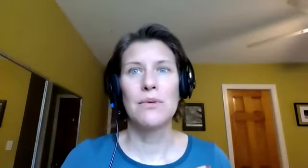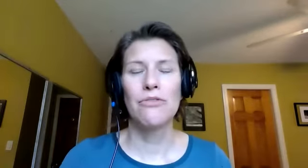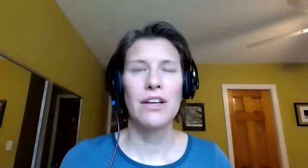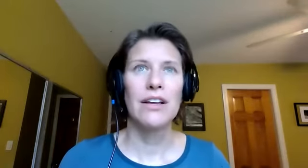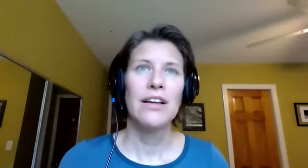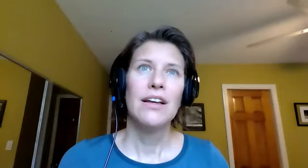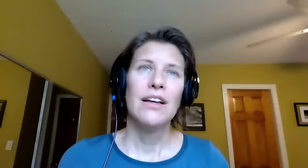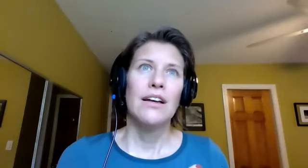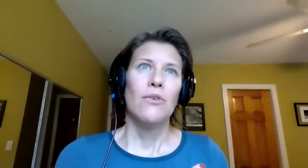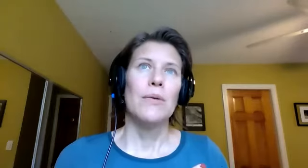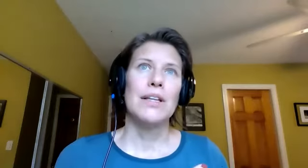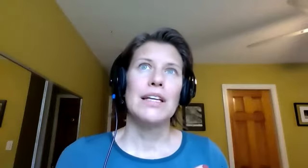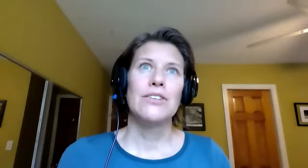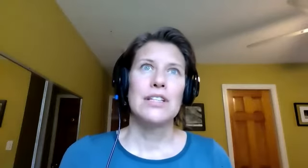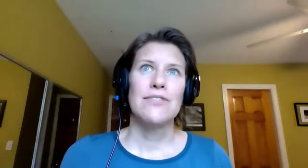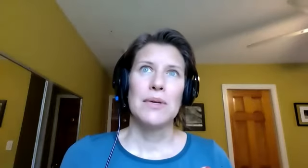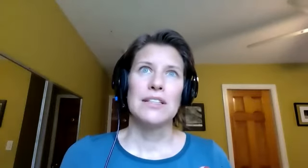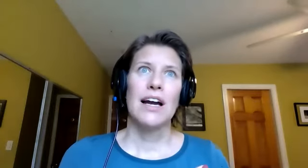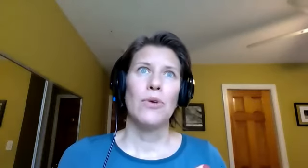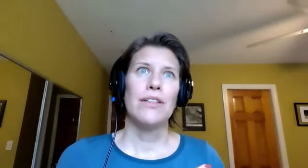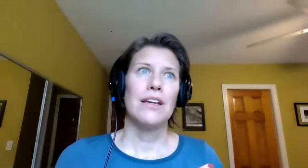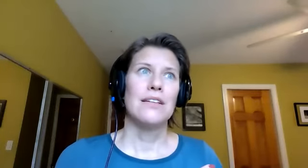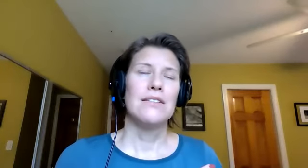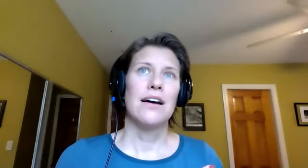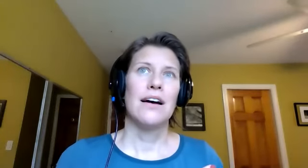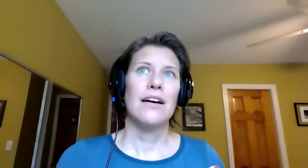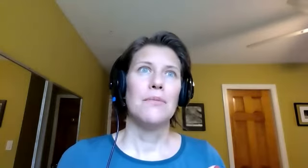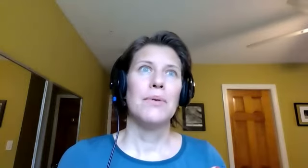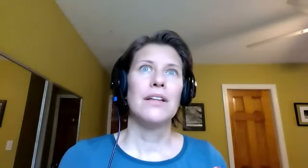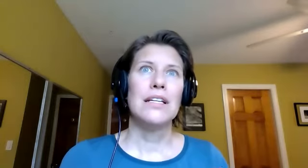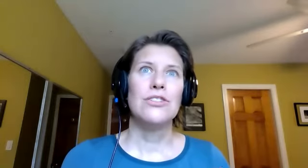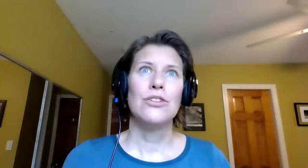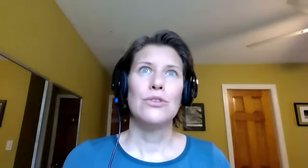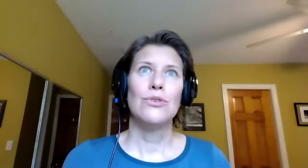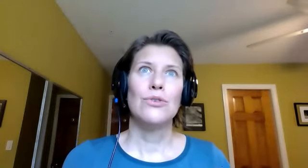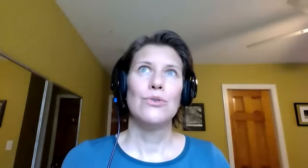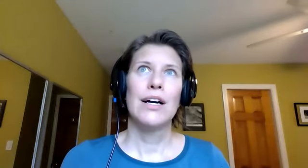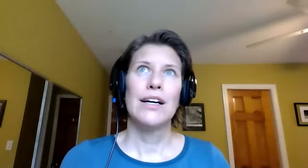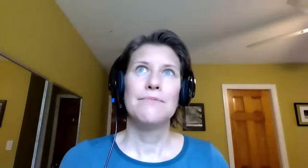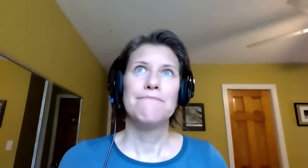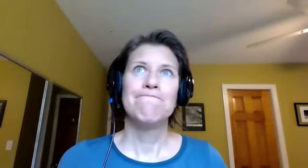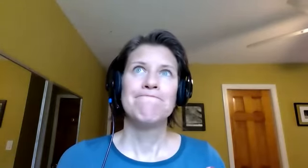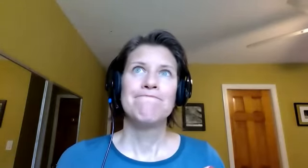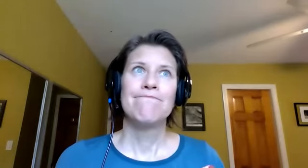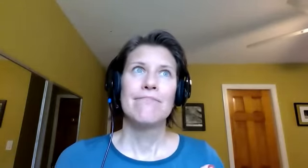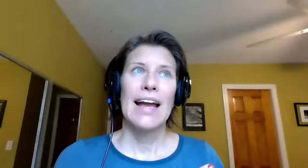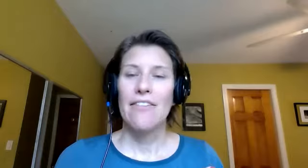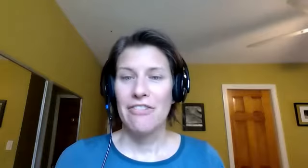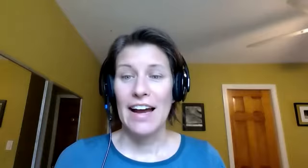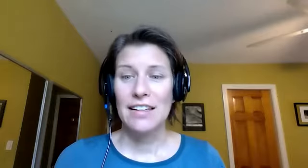of the women leaders that I've spent time with is, uh, an ability to, um, have facts